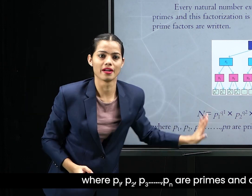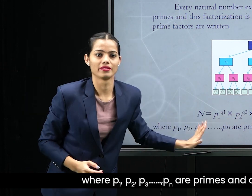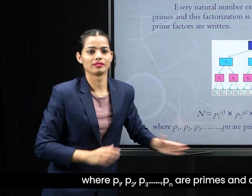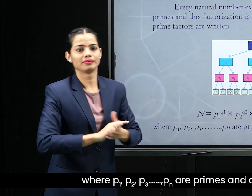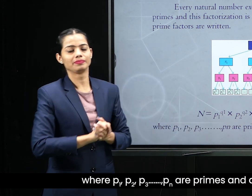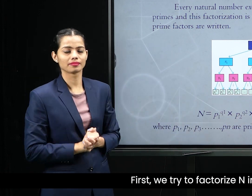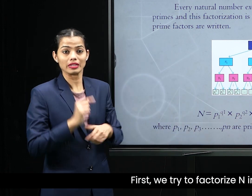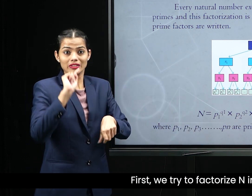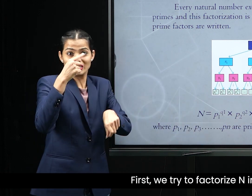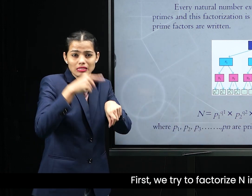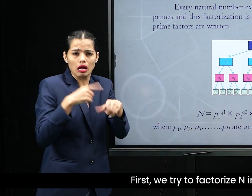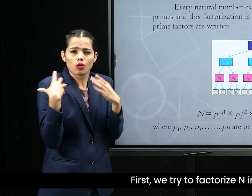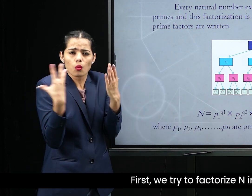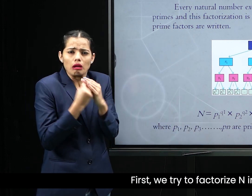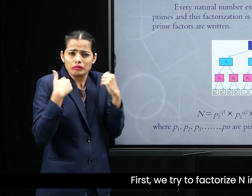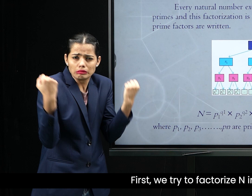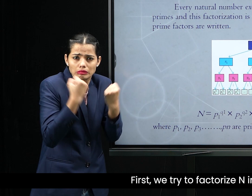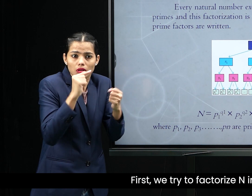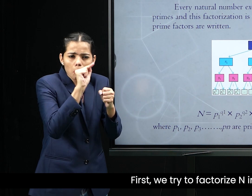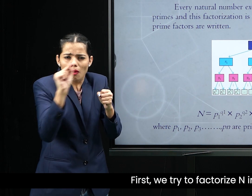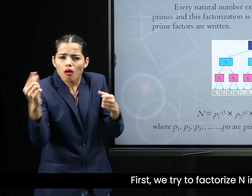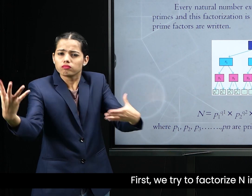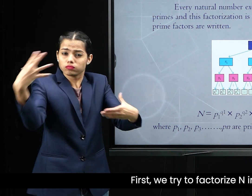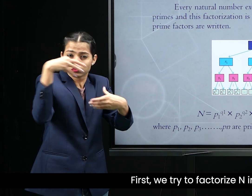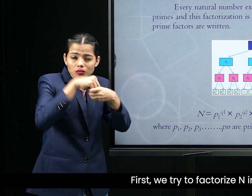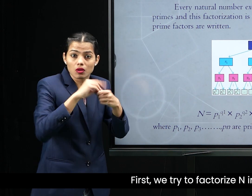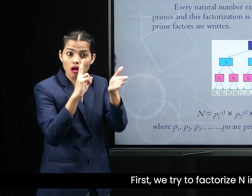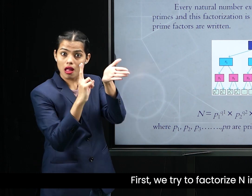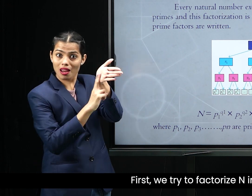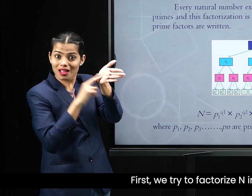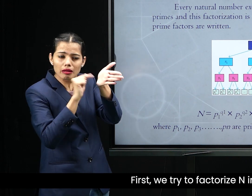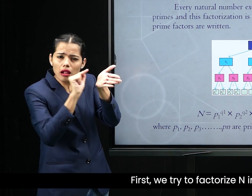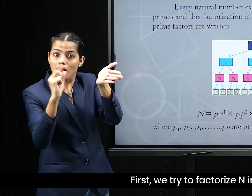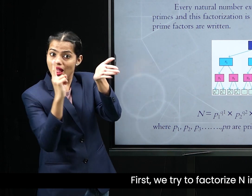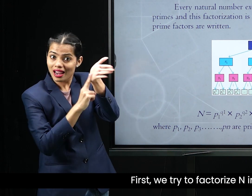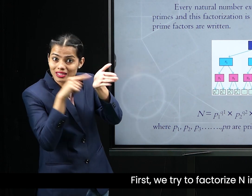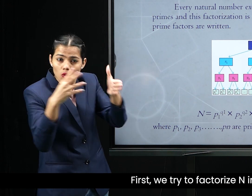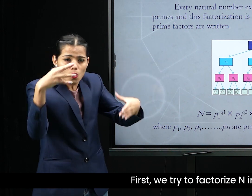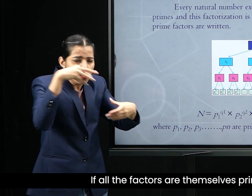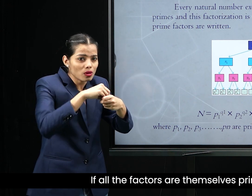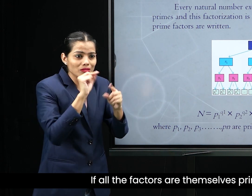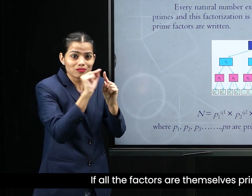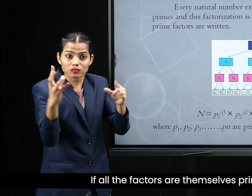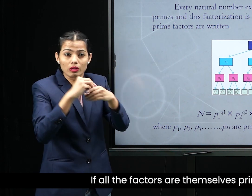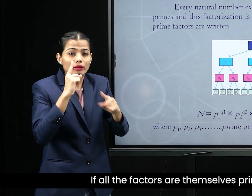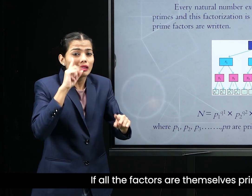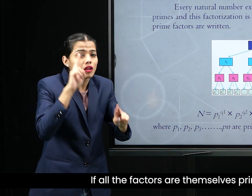natural. First, we try to factorize n into its factor. If all the factors